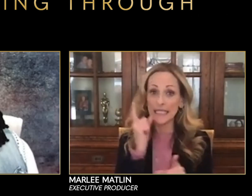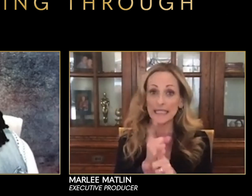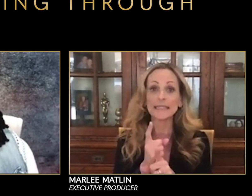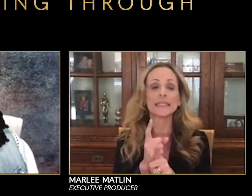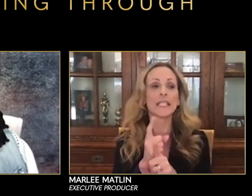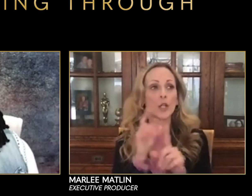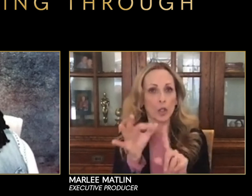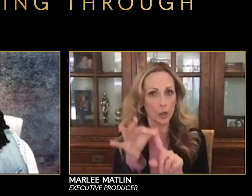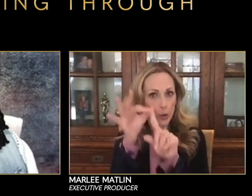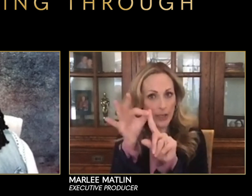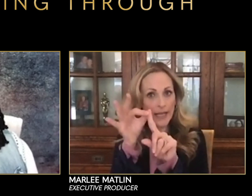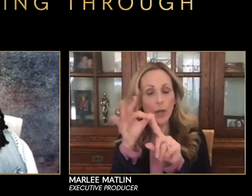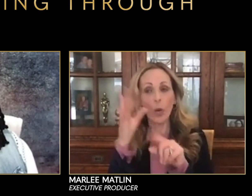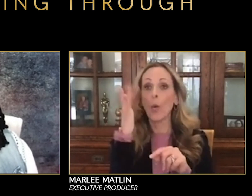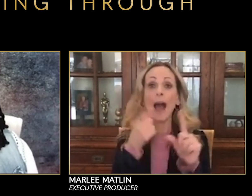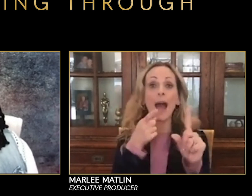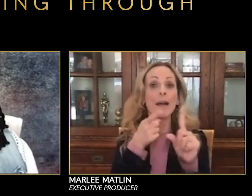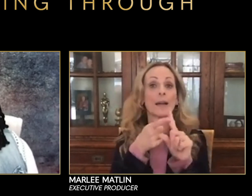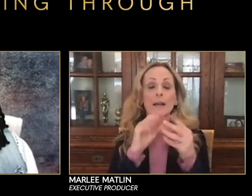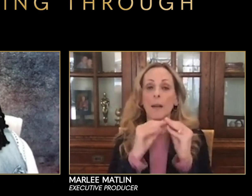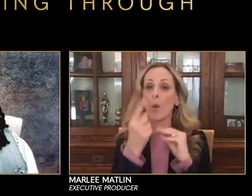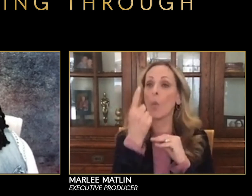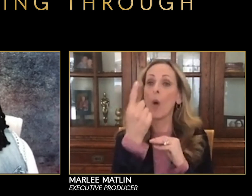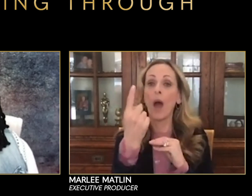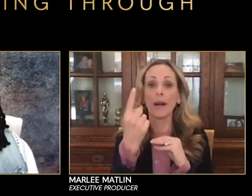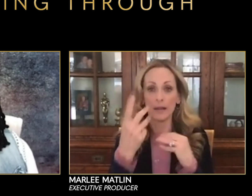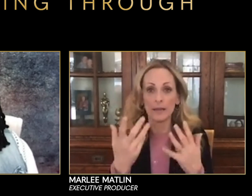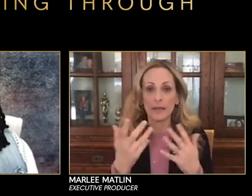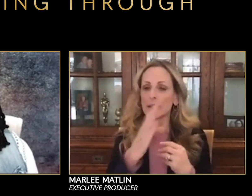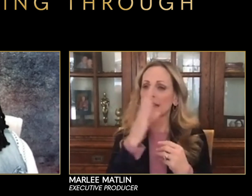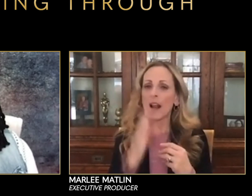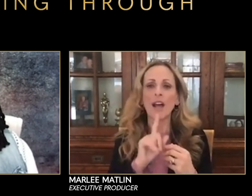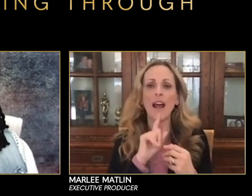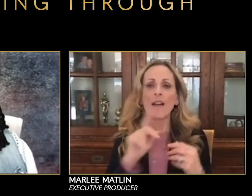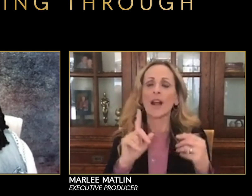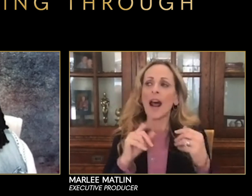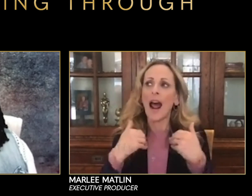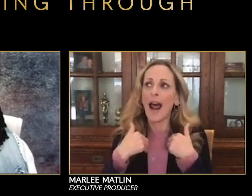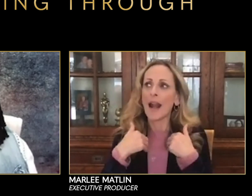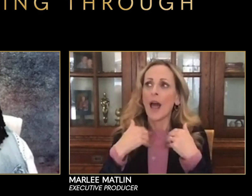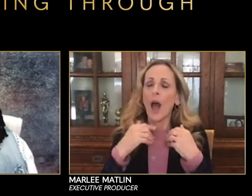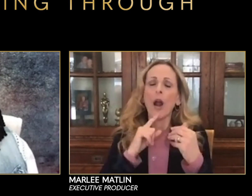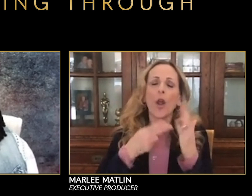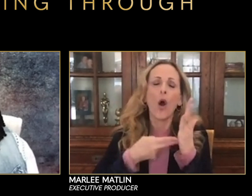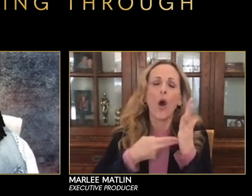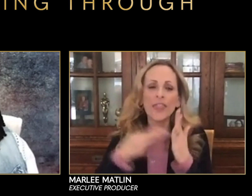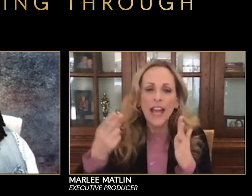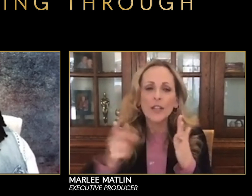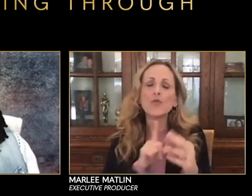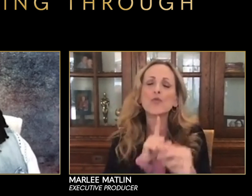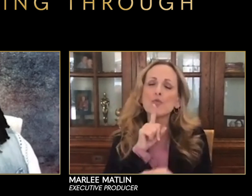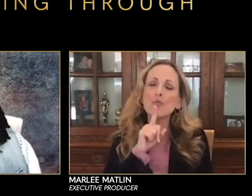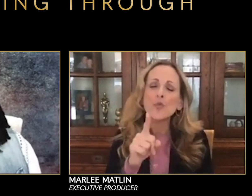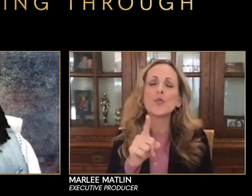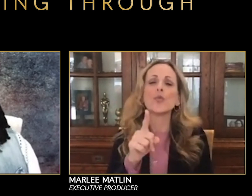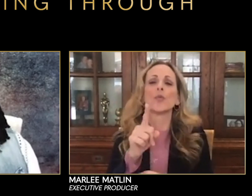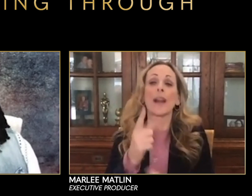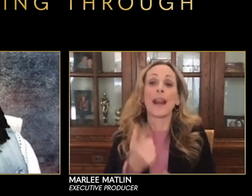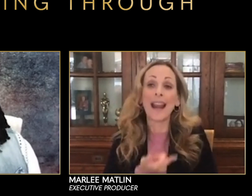Well, that's true because the uniqueness is because we've never seen a